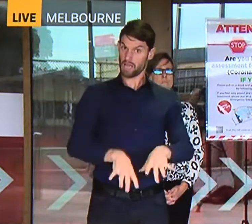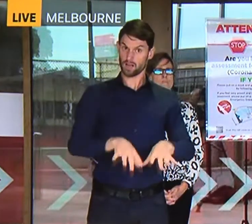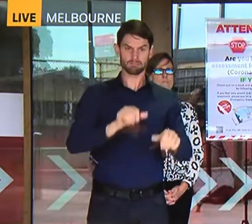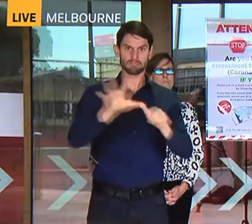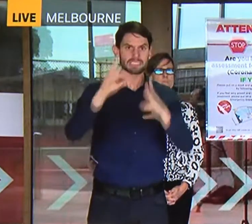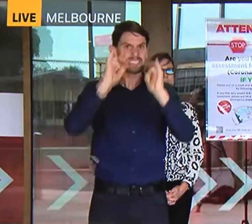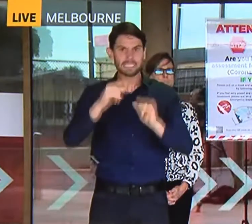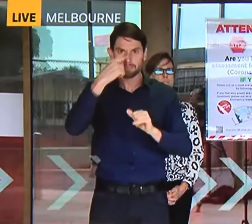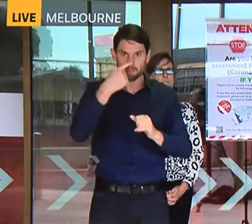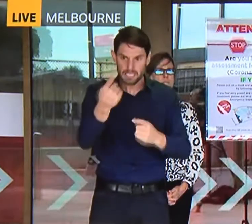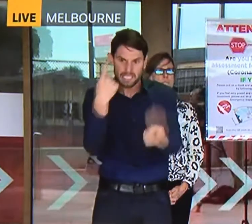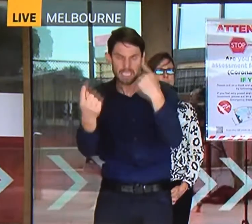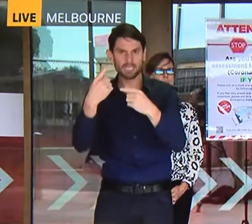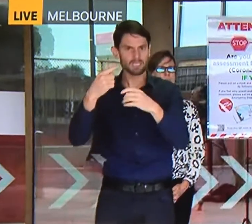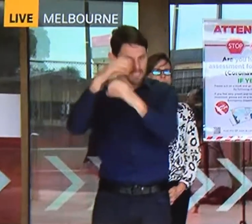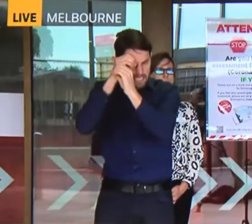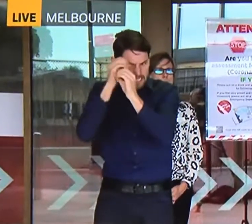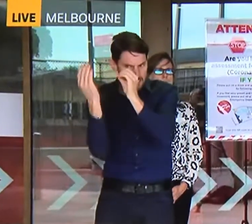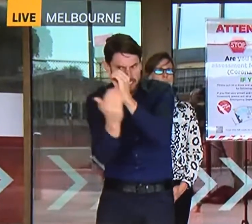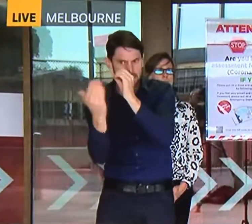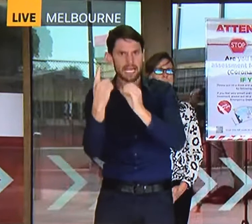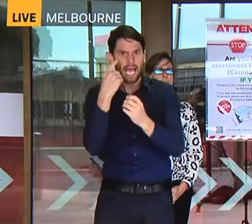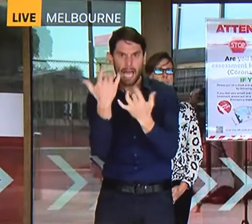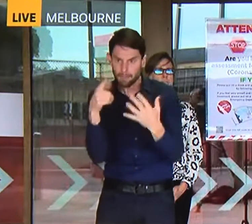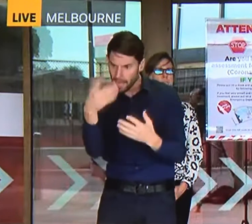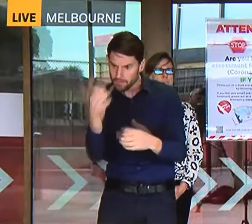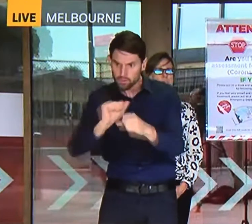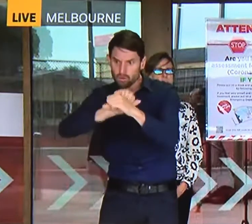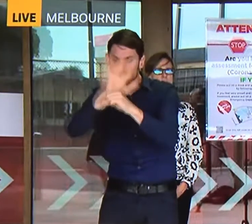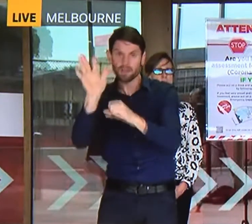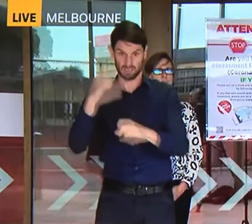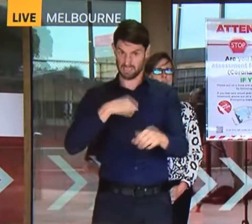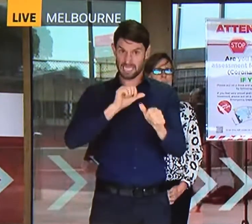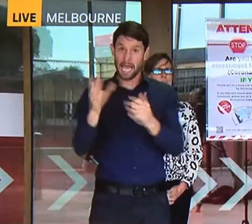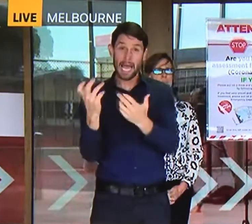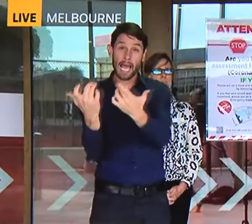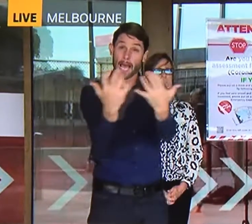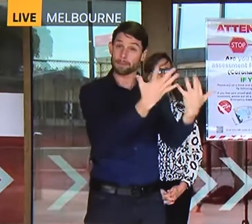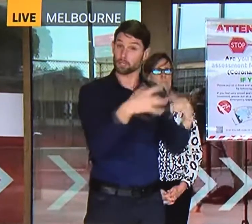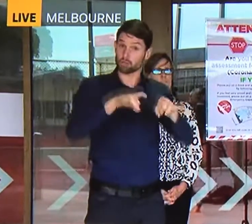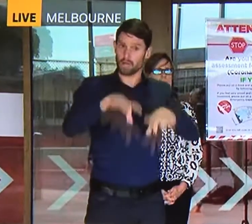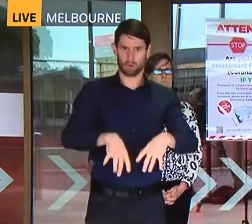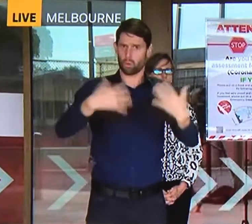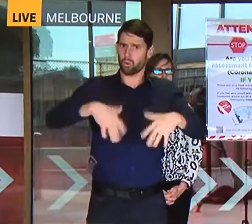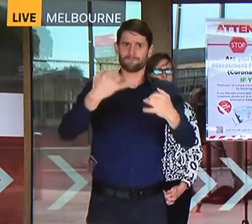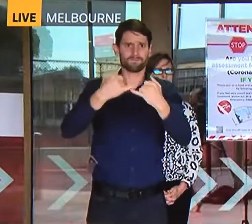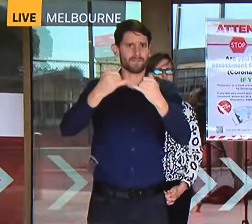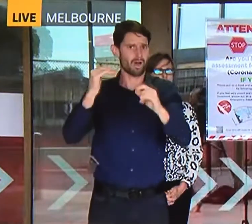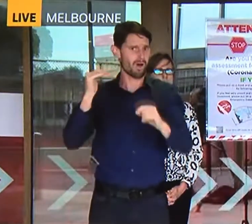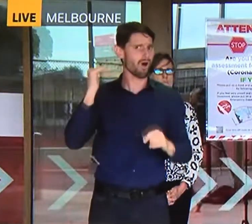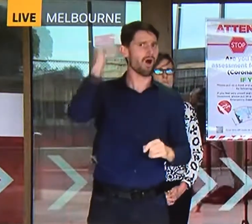aware of with over 1,000 tests per 100,000 population. And that is